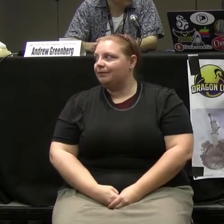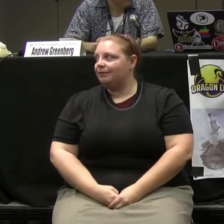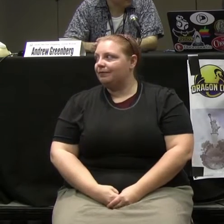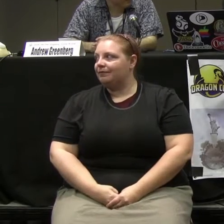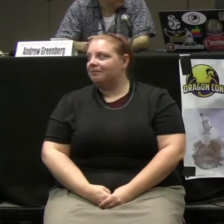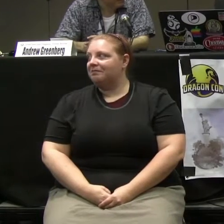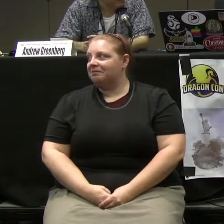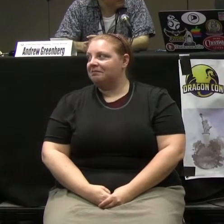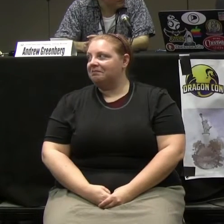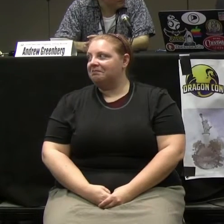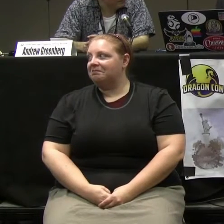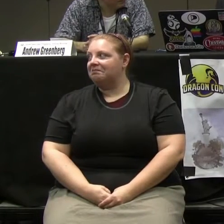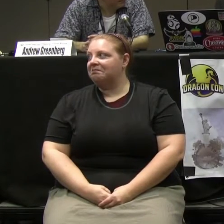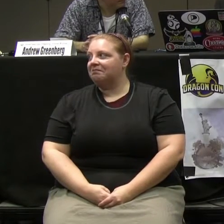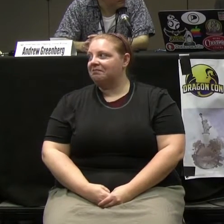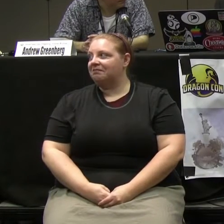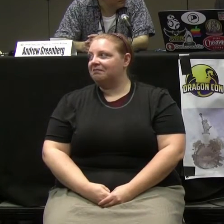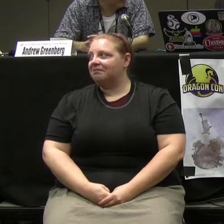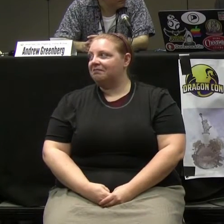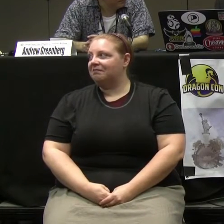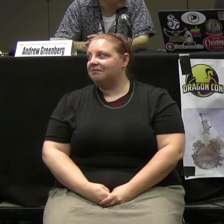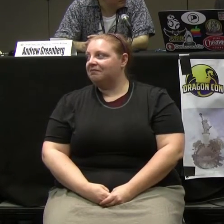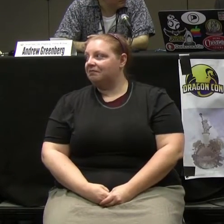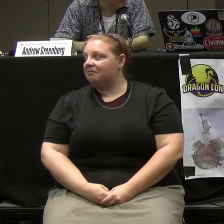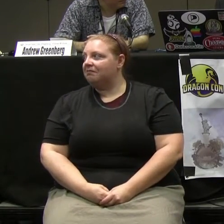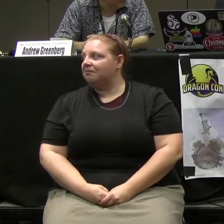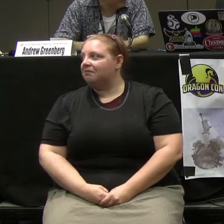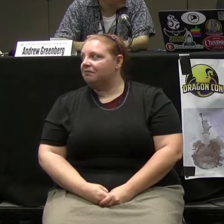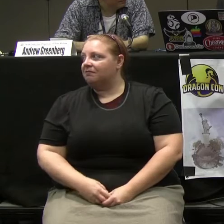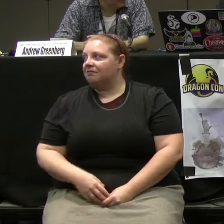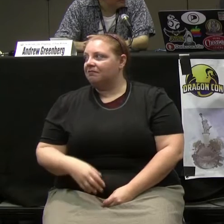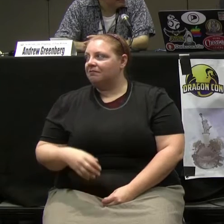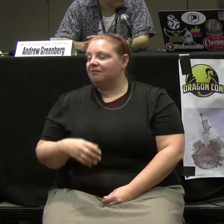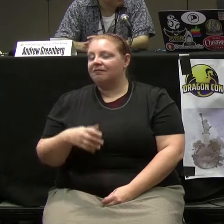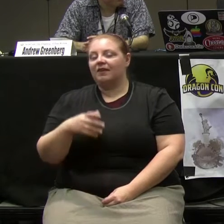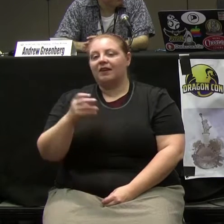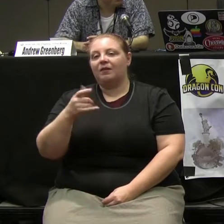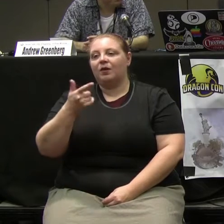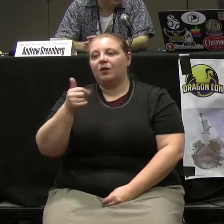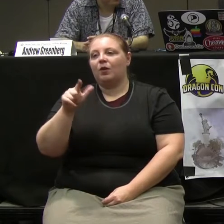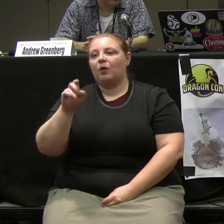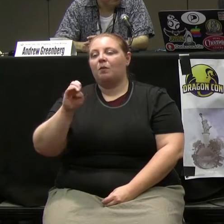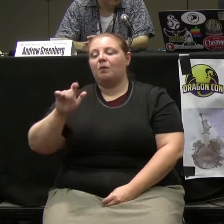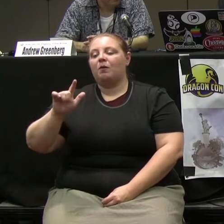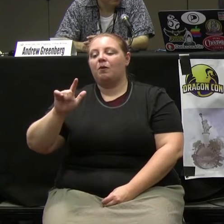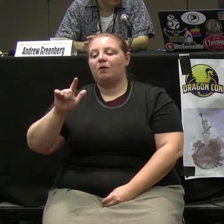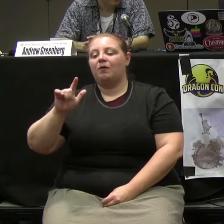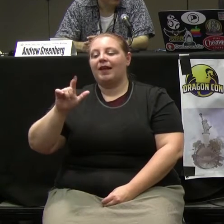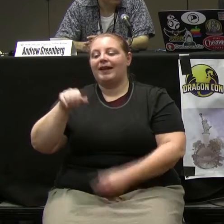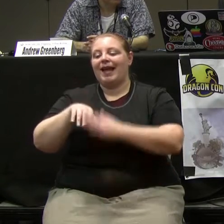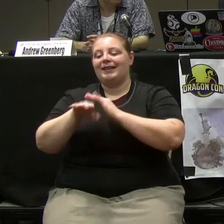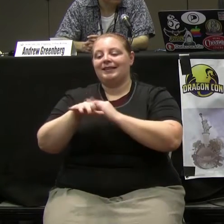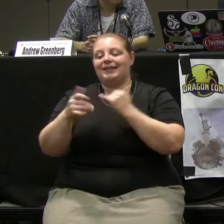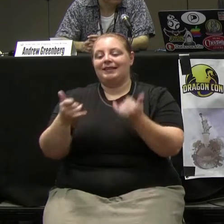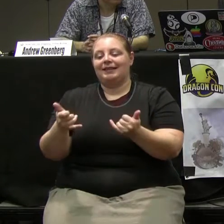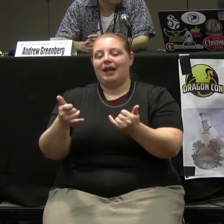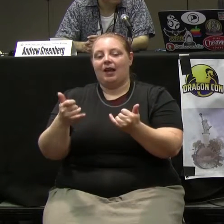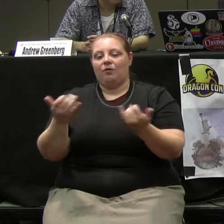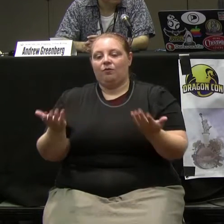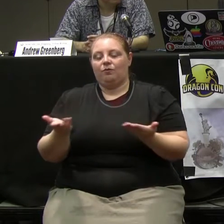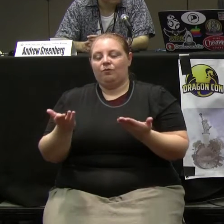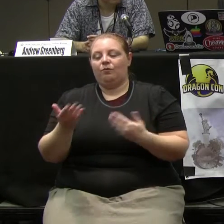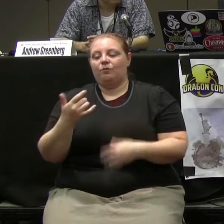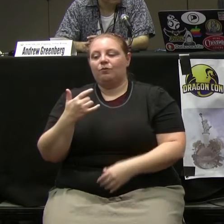Good morning, everybody. My name is Amie Stepanovich. I am the U.S. Policy Manager and Global Policy Counsel at Access Now, which is